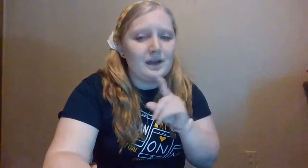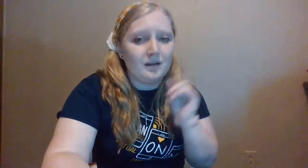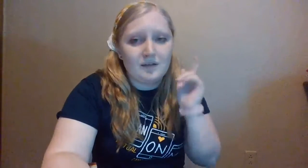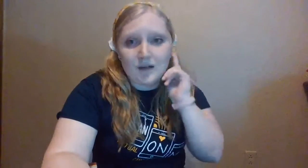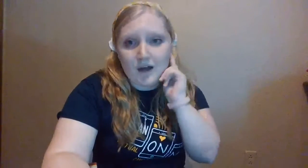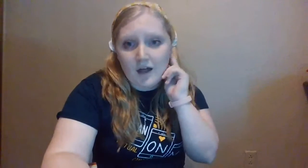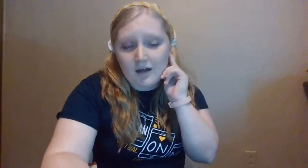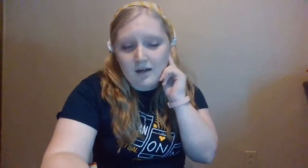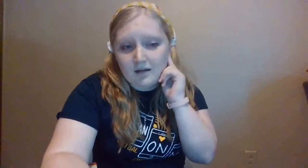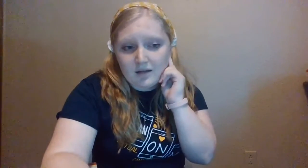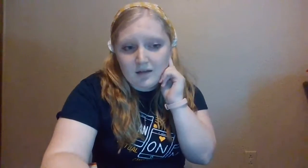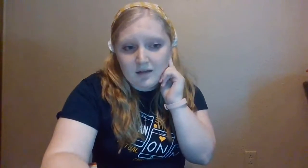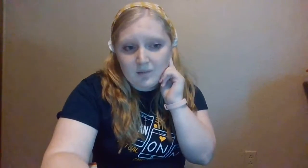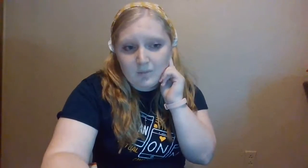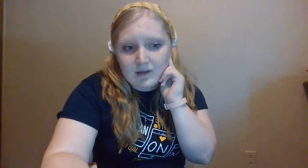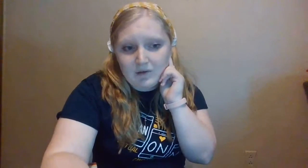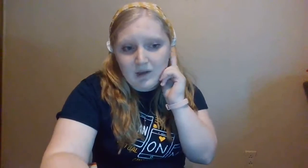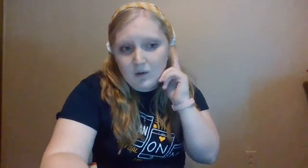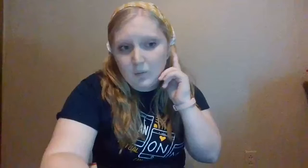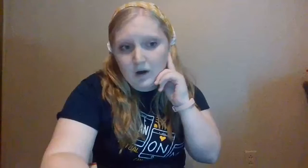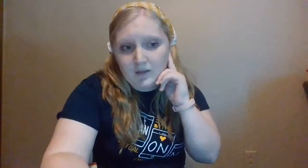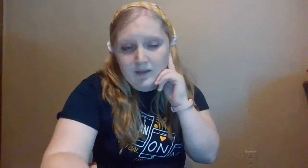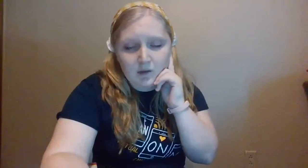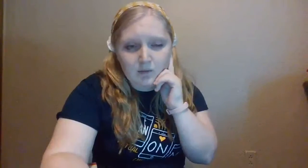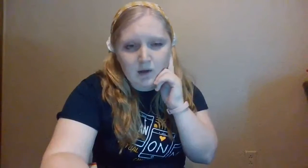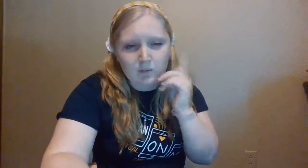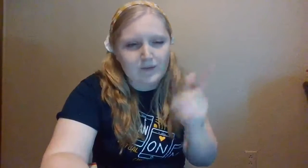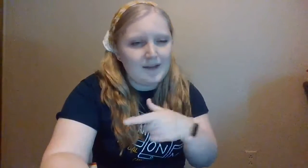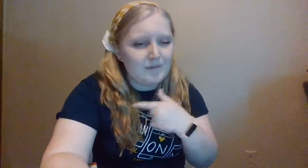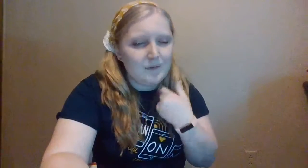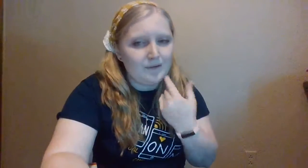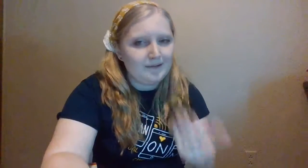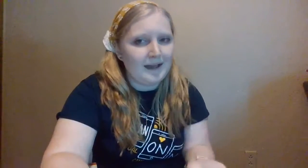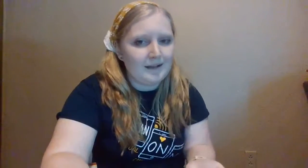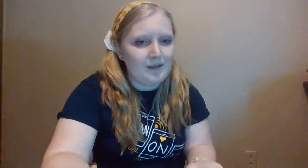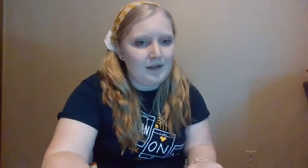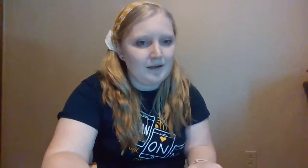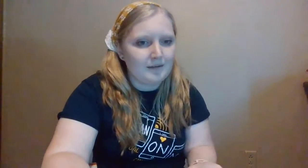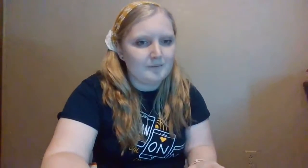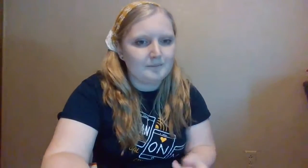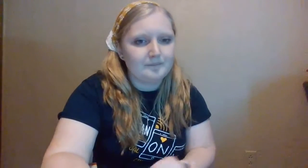hear a song, when you hear a word that you know, see if you can sign along.